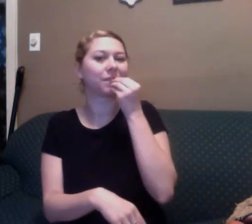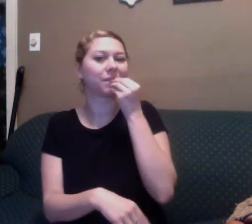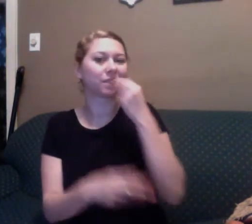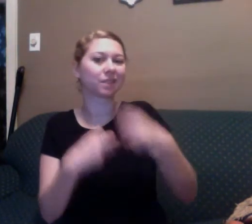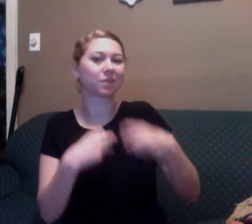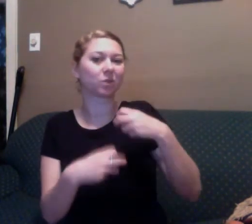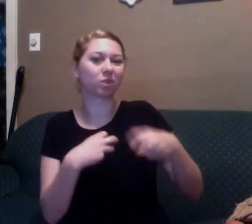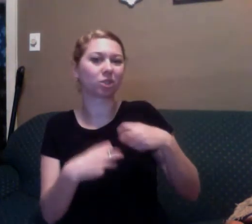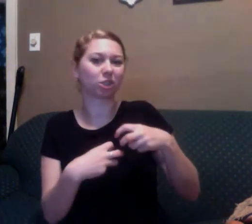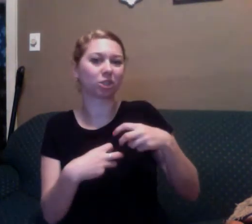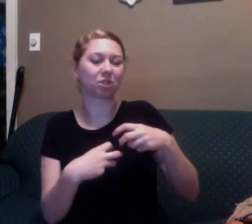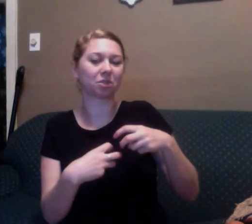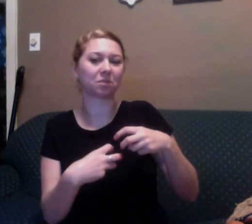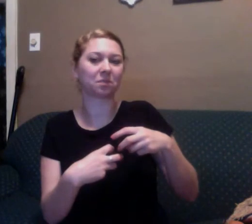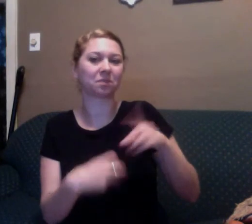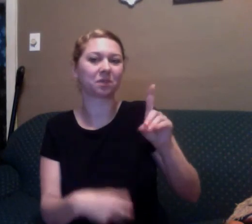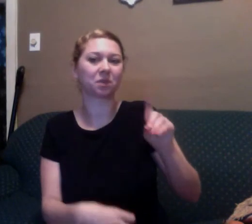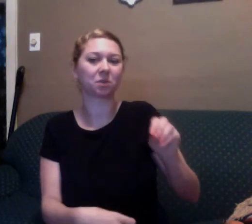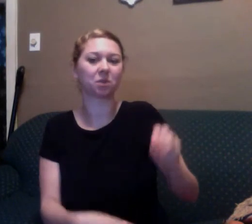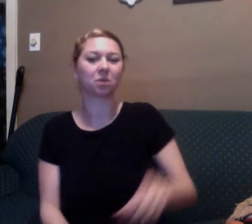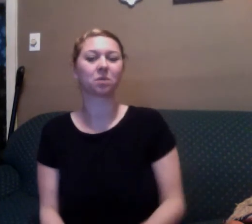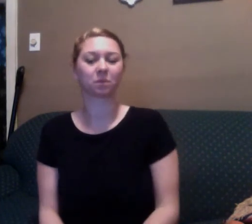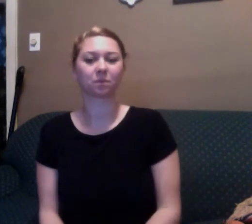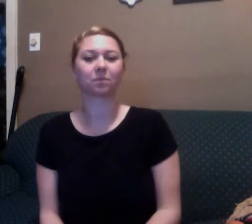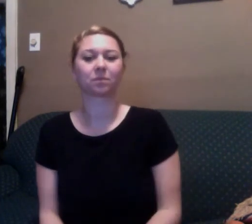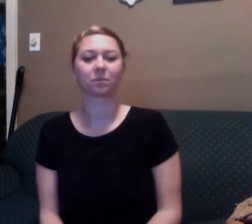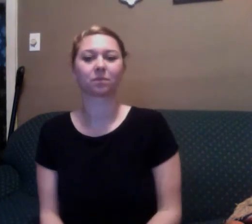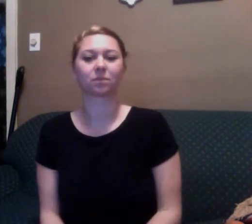members about their weight. So don't do that.